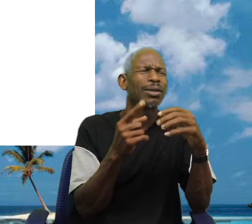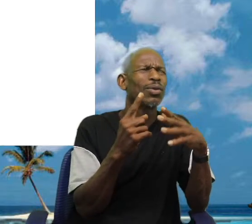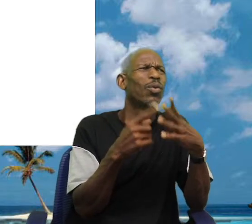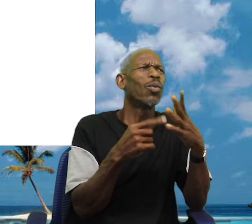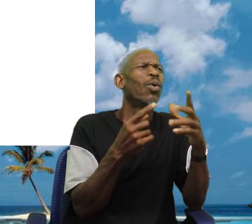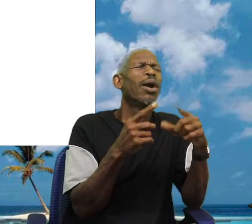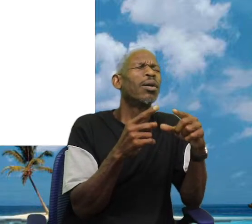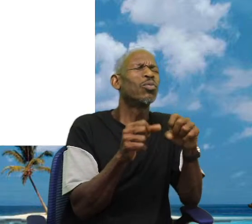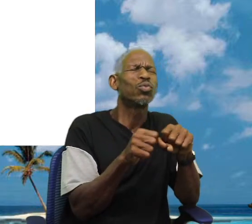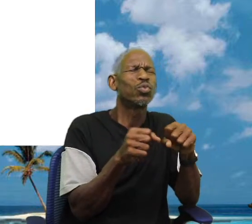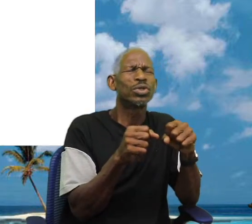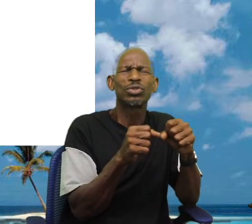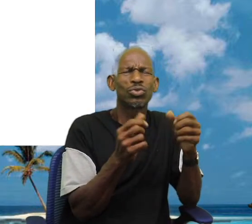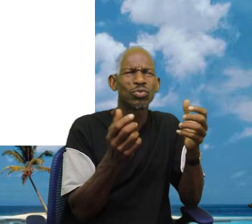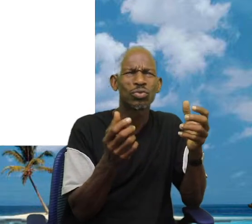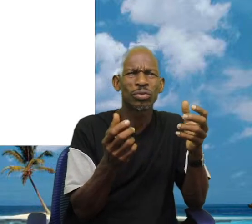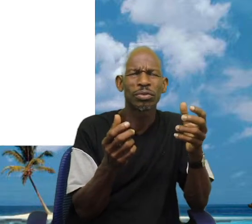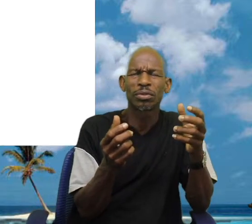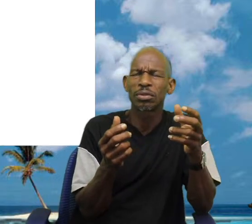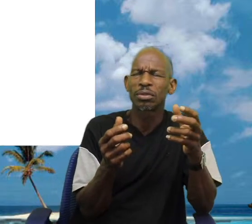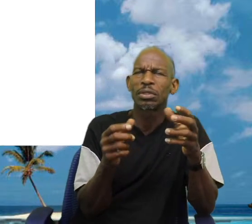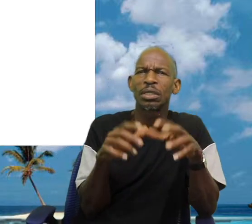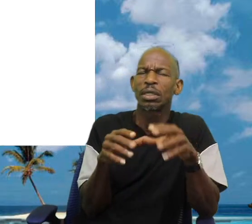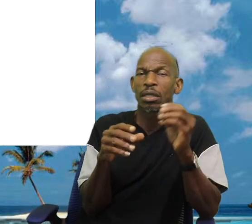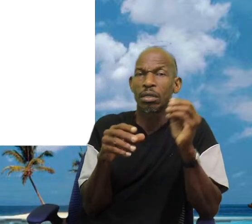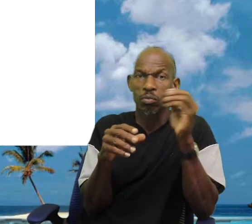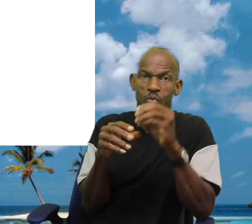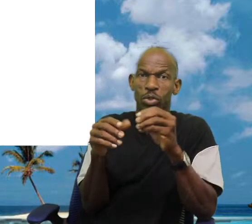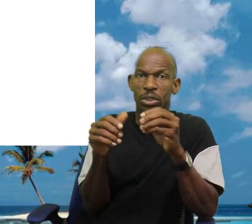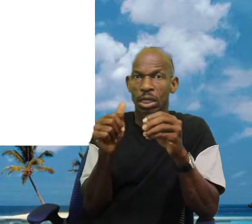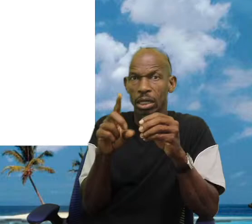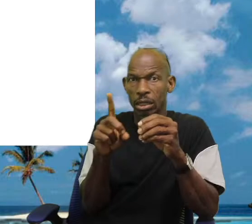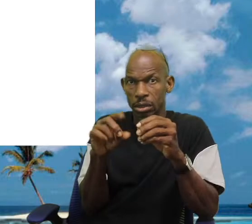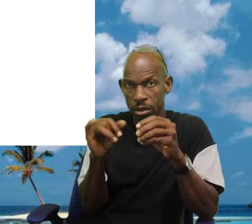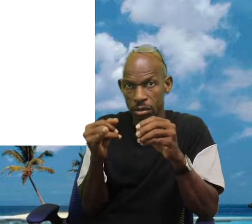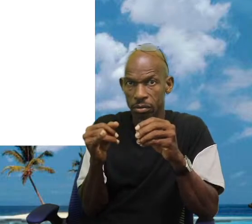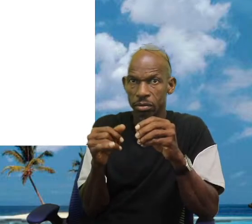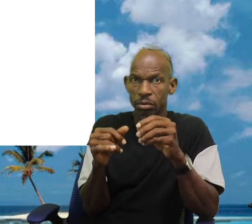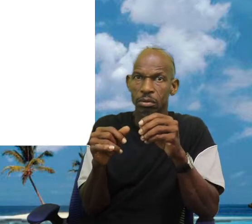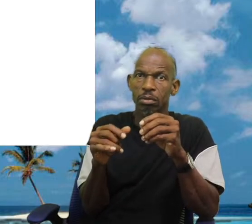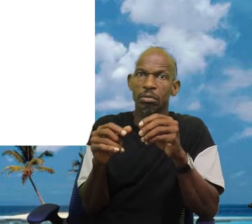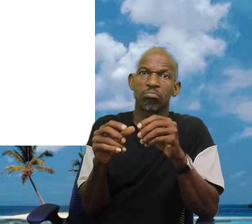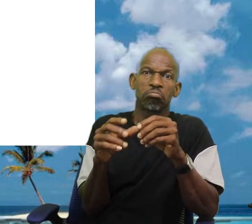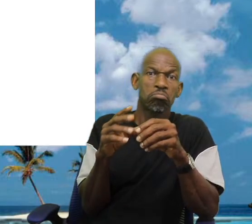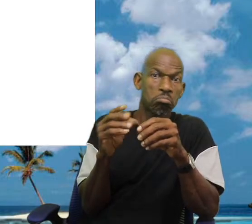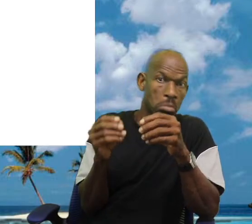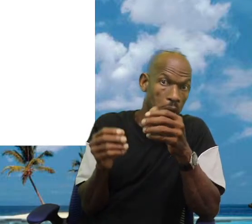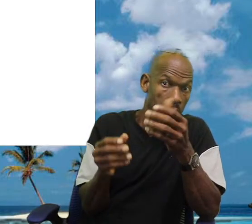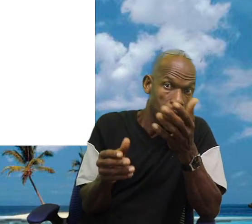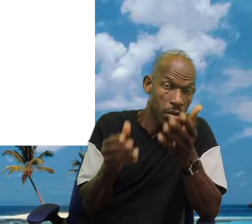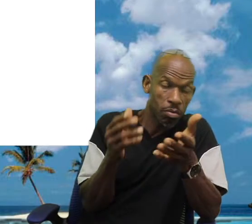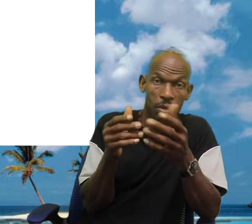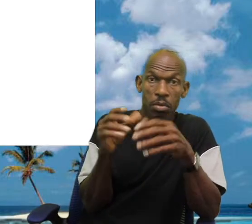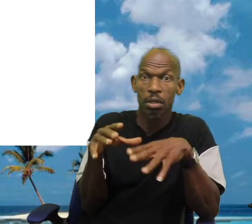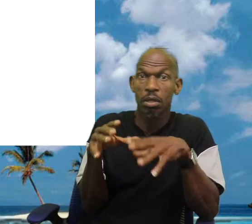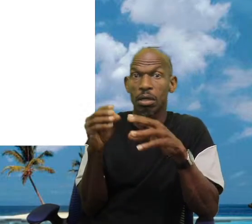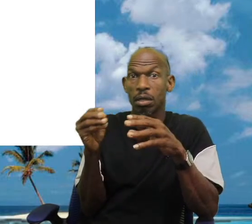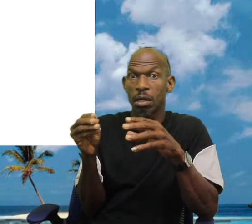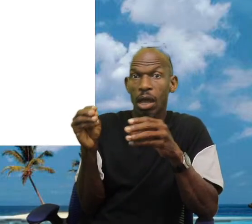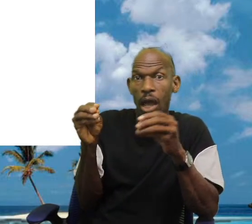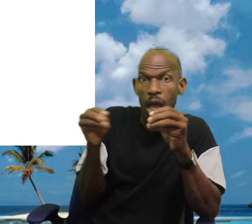an adjective if I want. I could also put a noun. I can say the new shoes is wet.